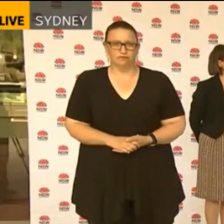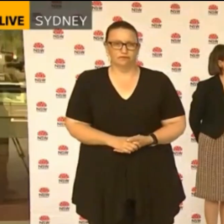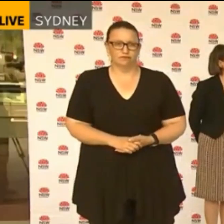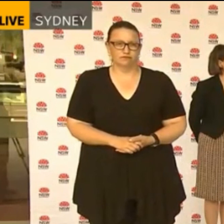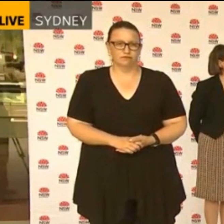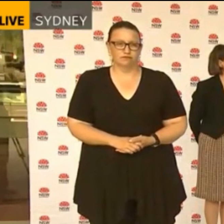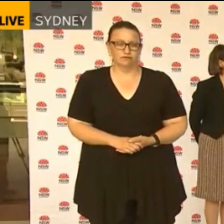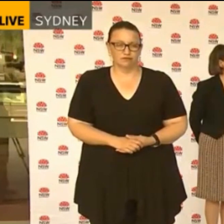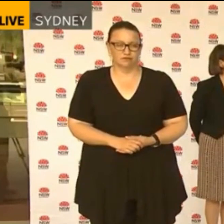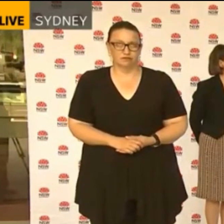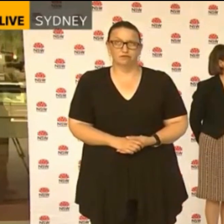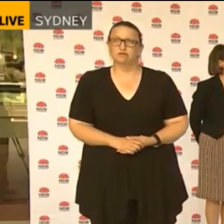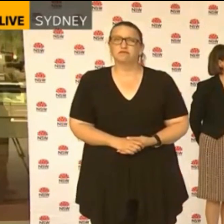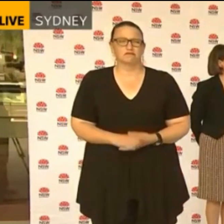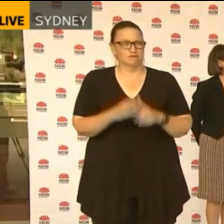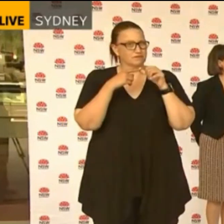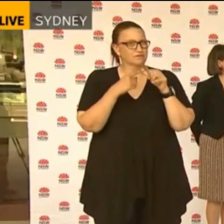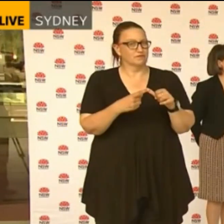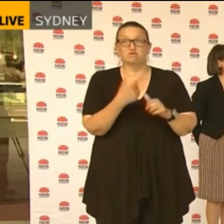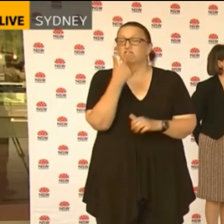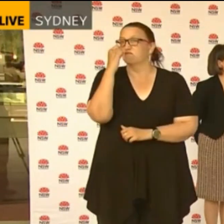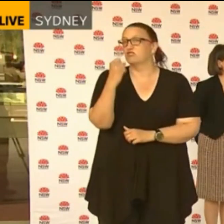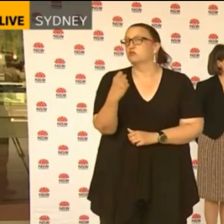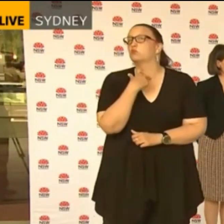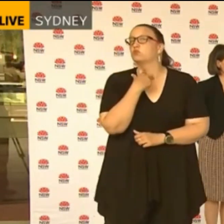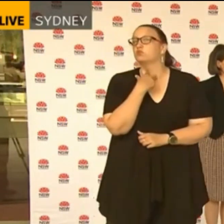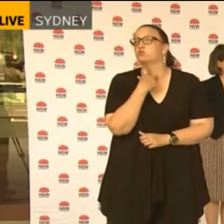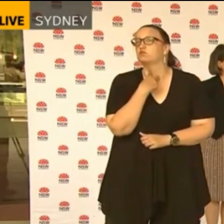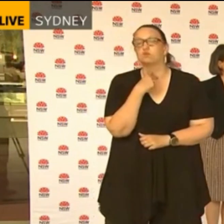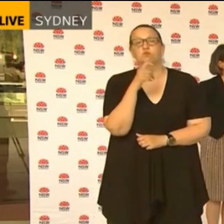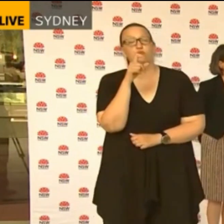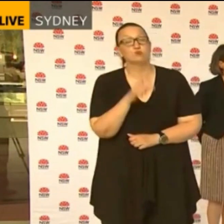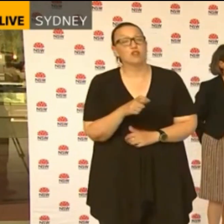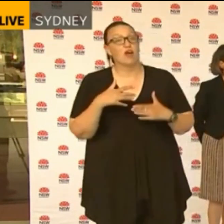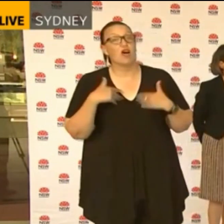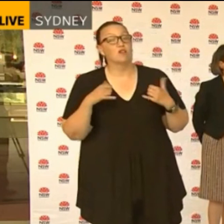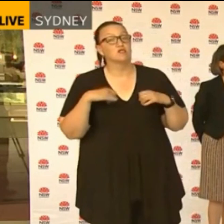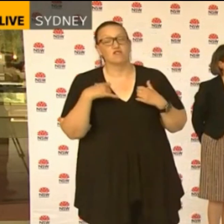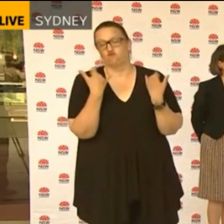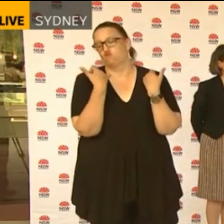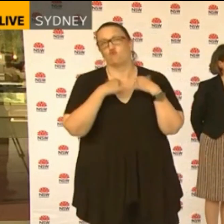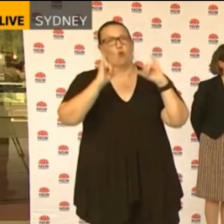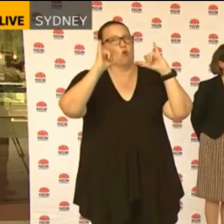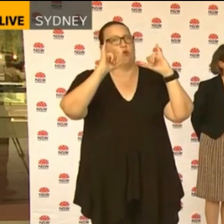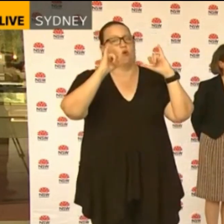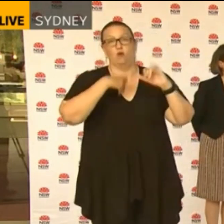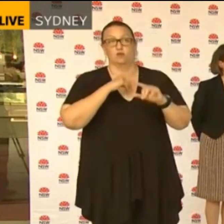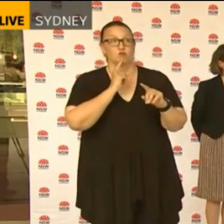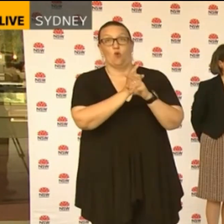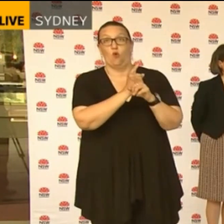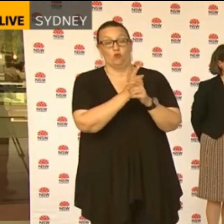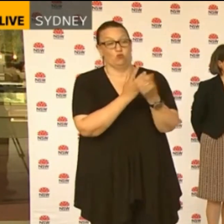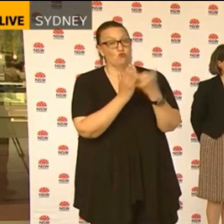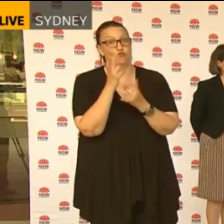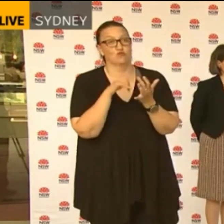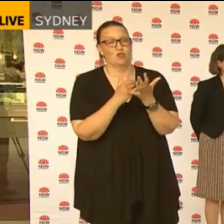very disappointed with that response. It would appear that there was an error in terms of the health staff's assessment, and I've made it clear through